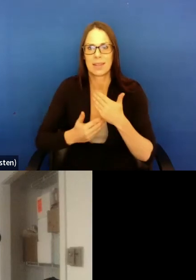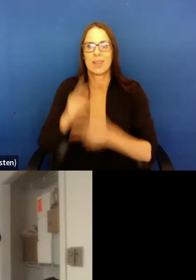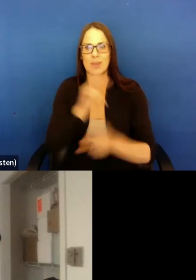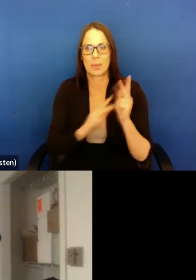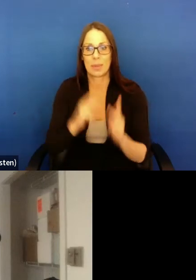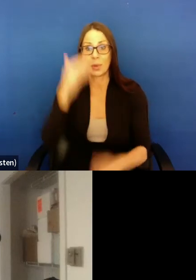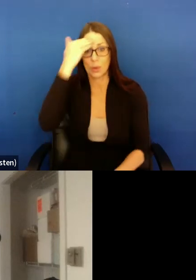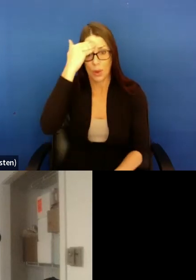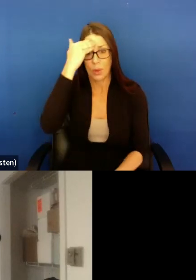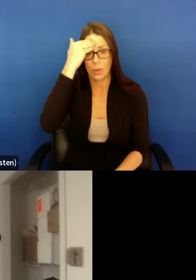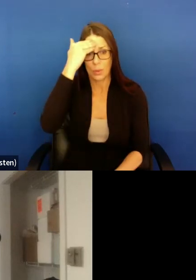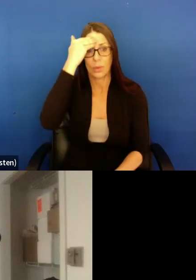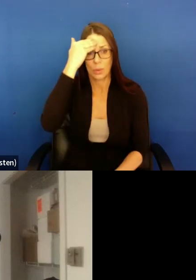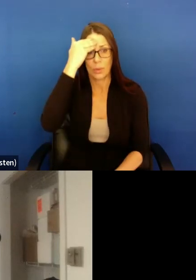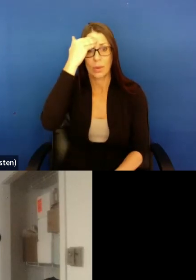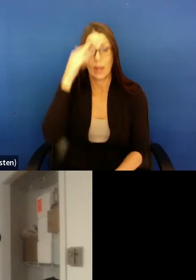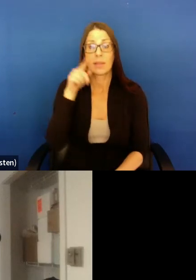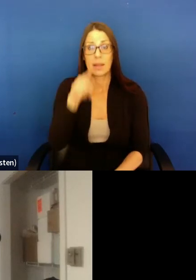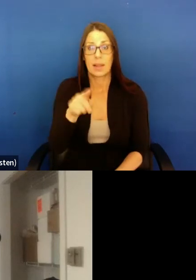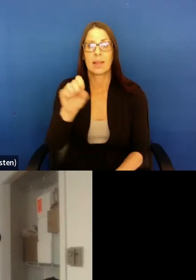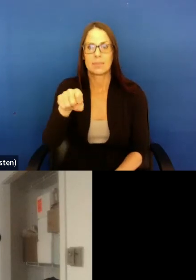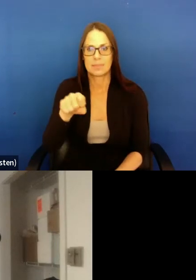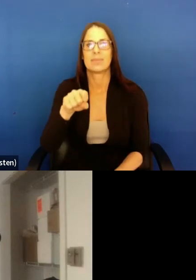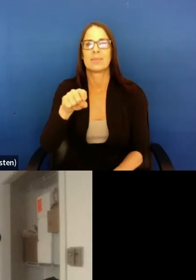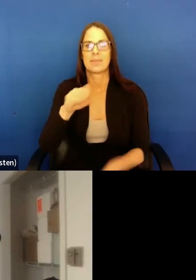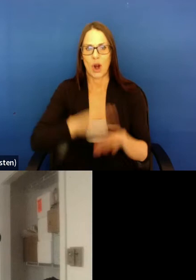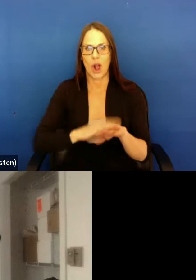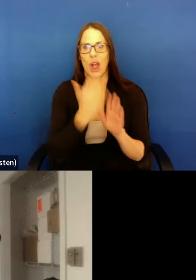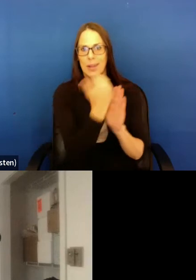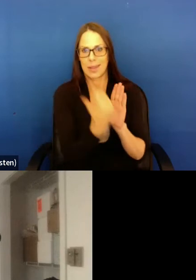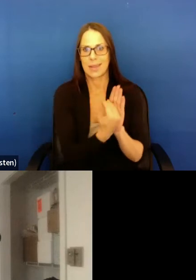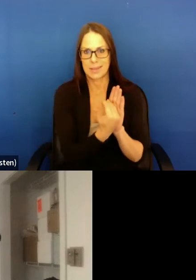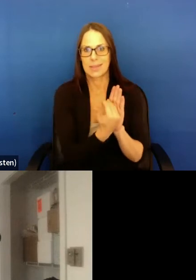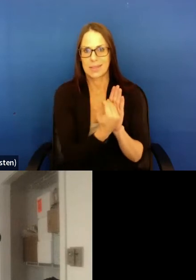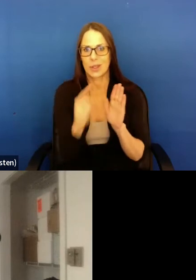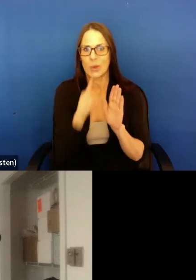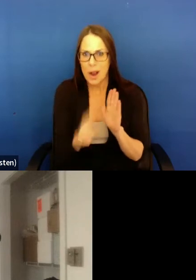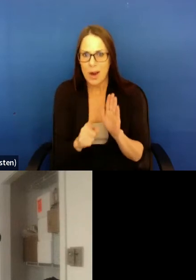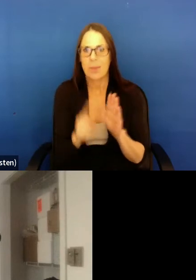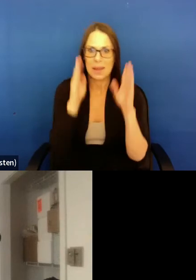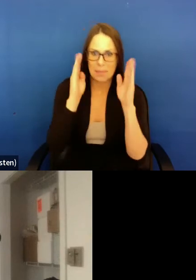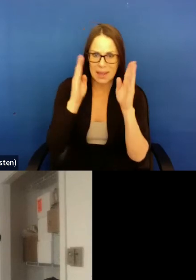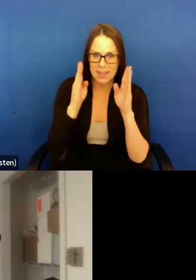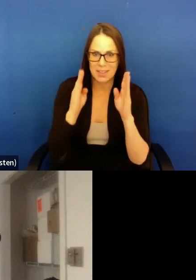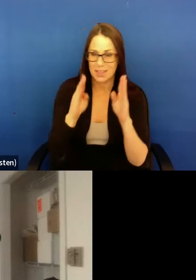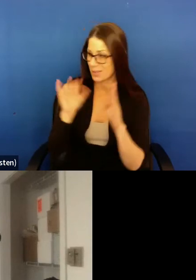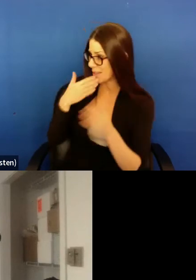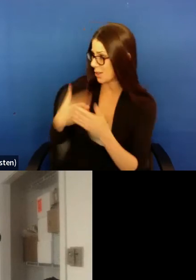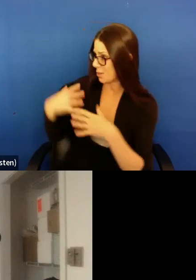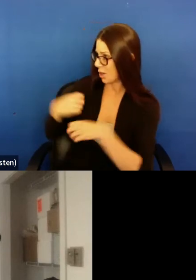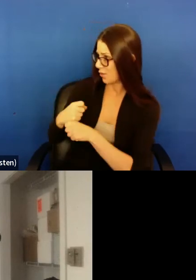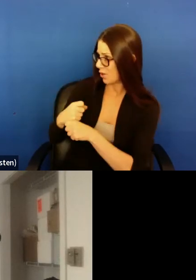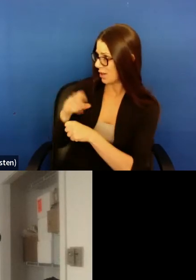that they're on the list and they're being paid attention to? Is that a good paraphrase, Barbara?